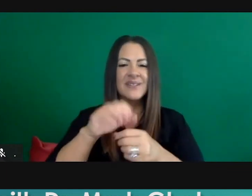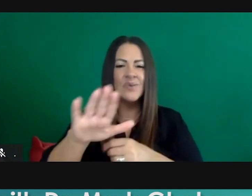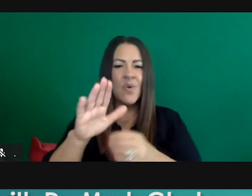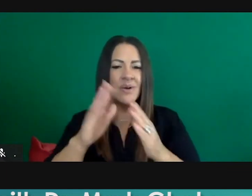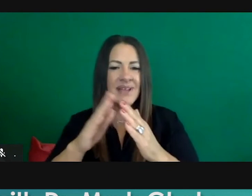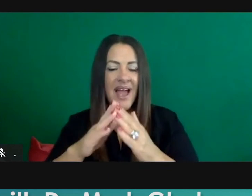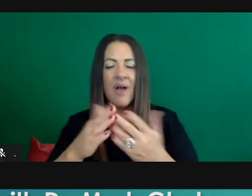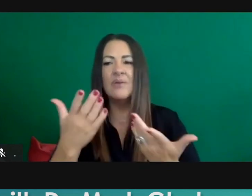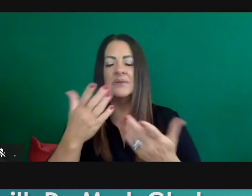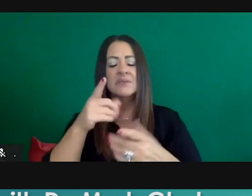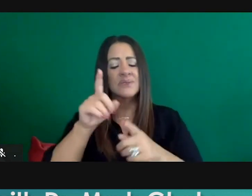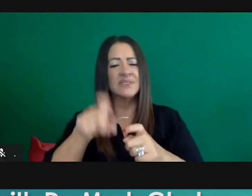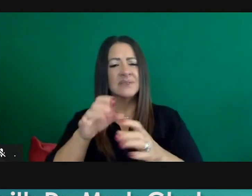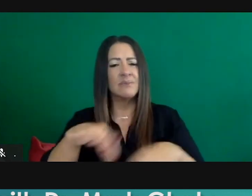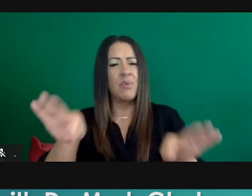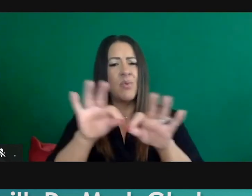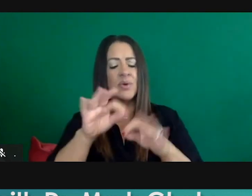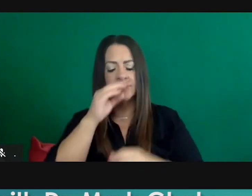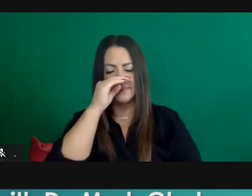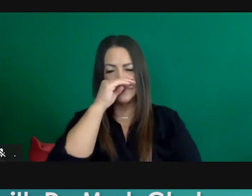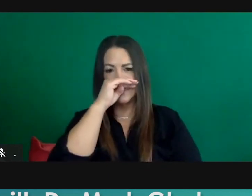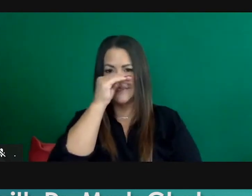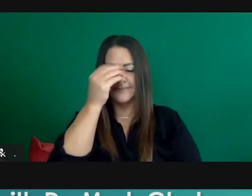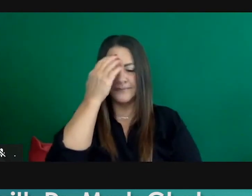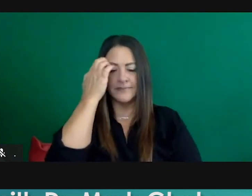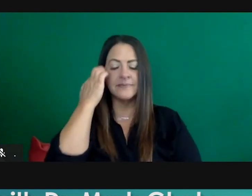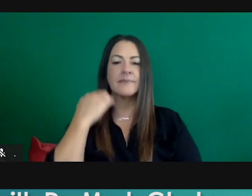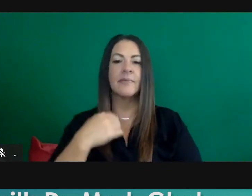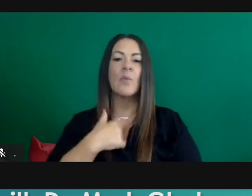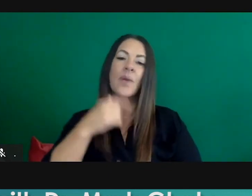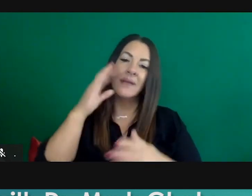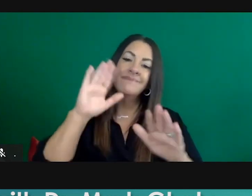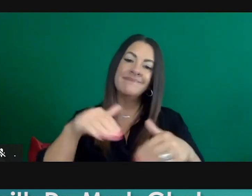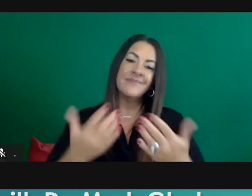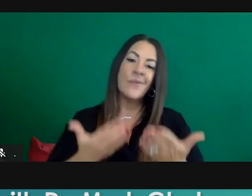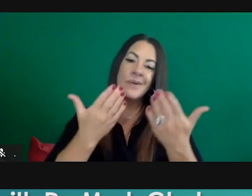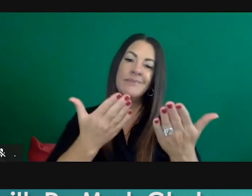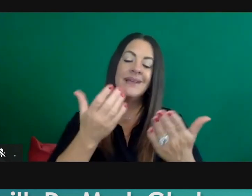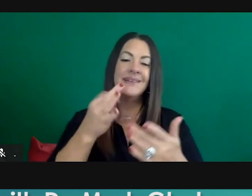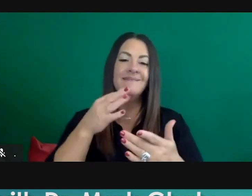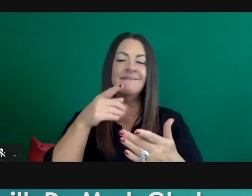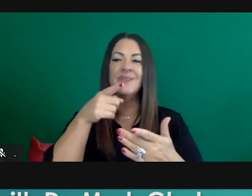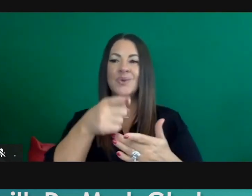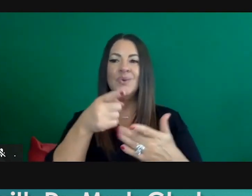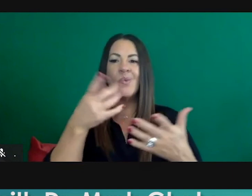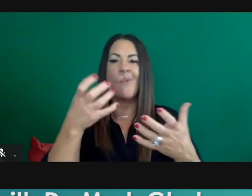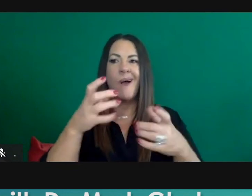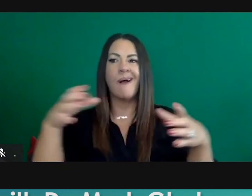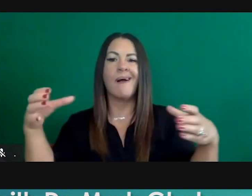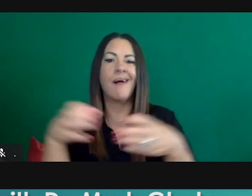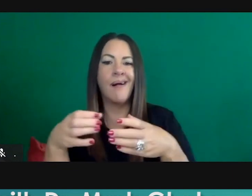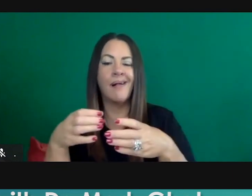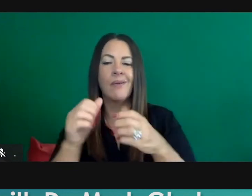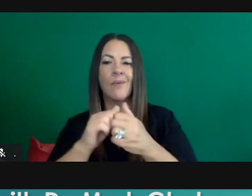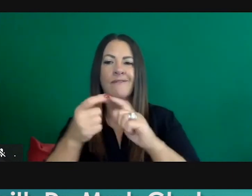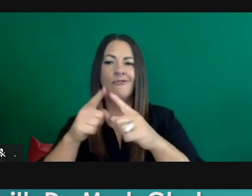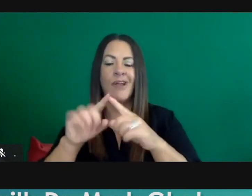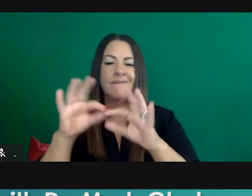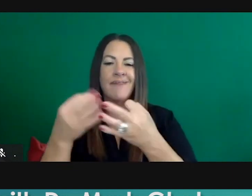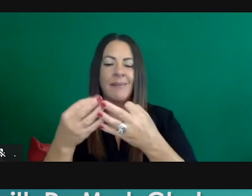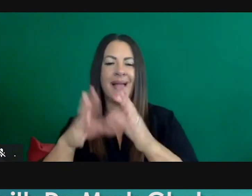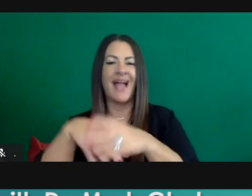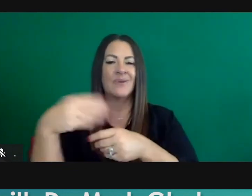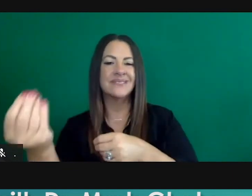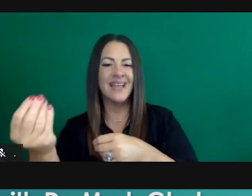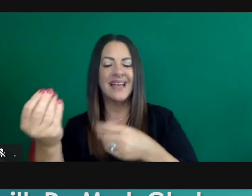communities. But that even though we recommend most activities, especially if you're gathering, happen outdoor, we encourage you during this